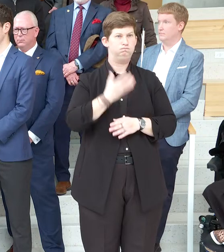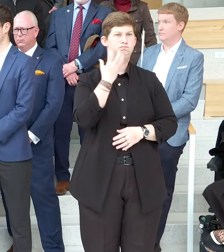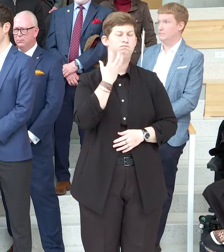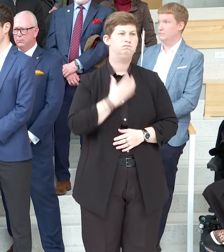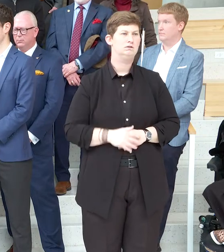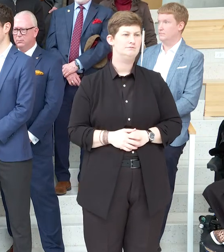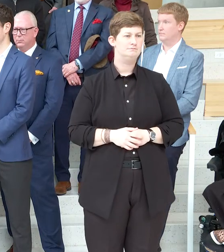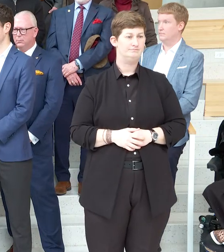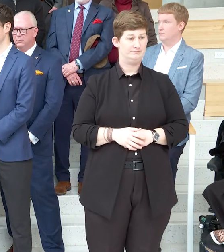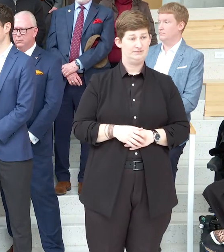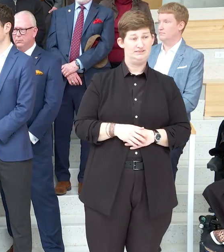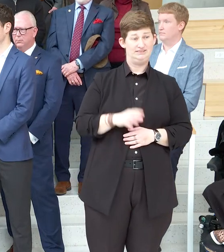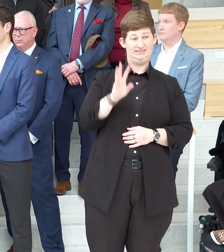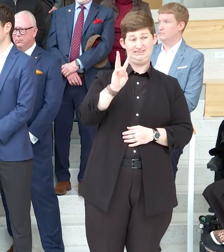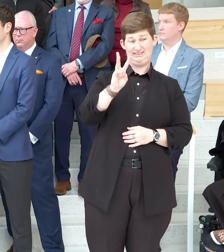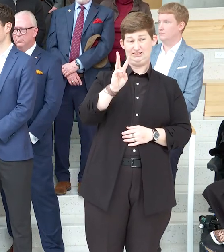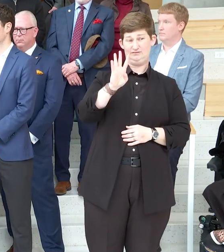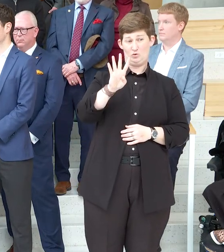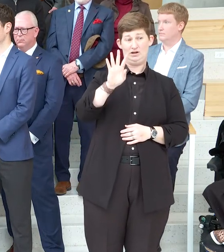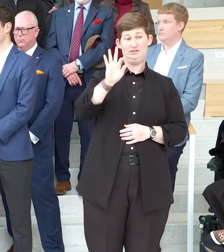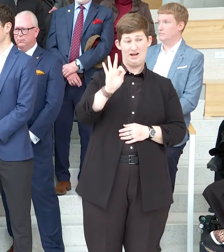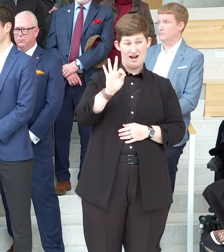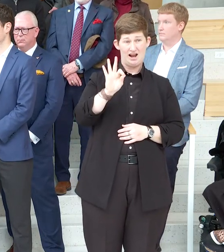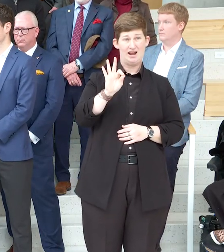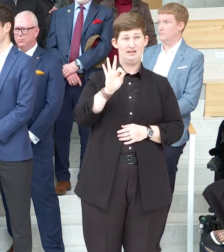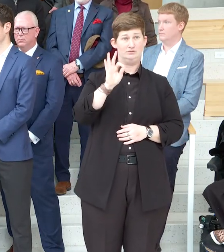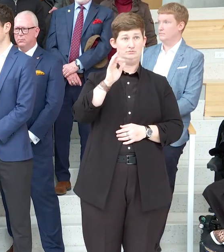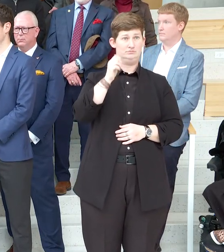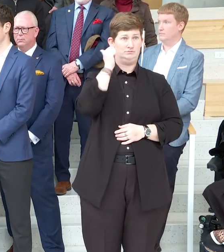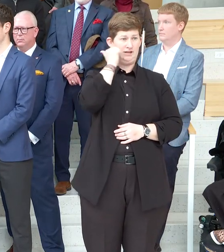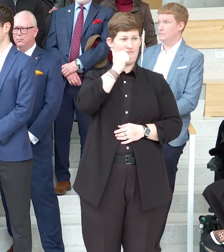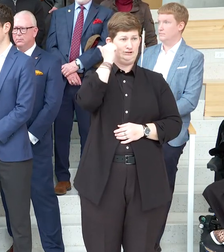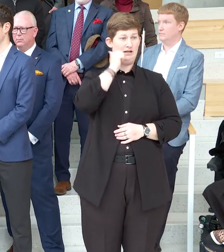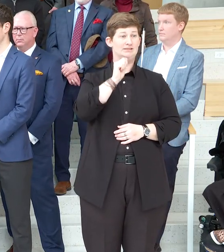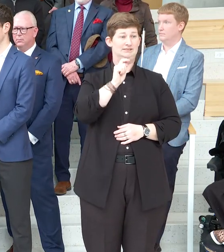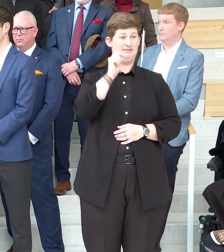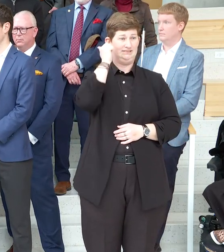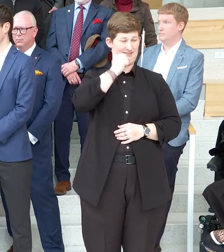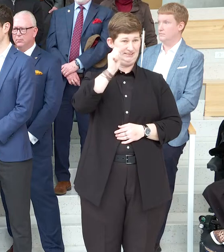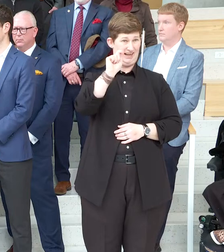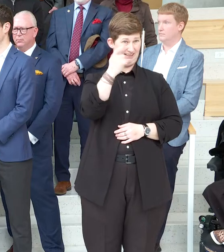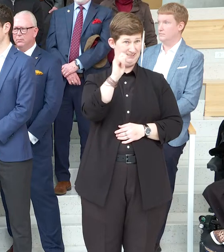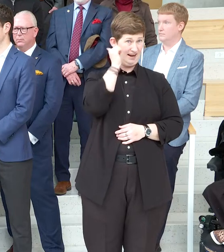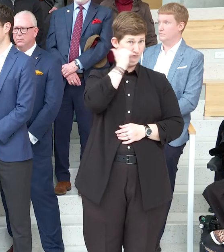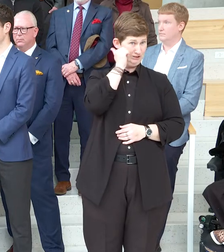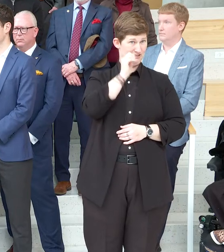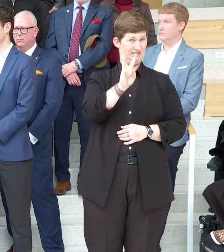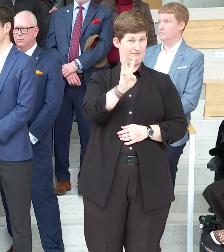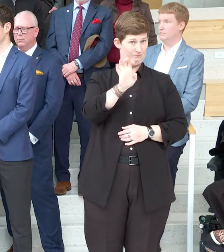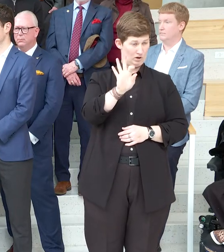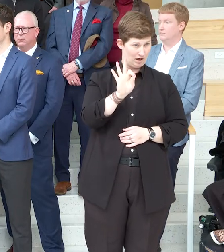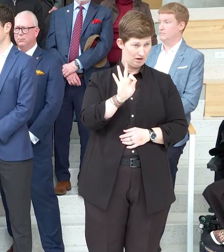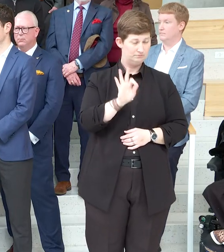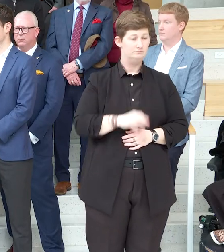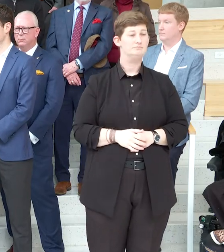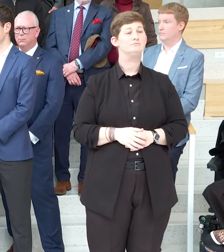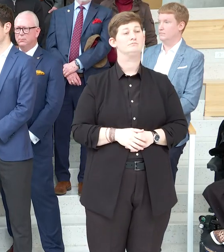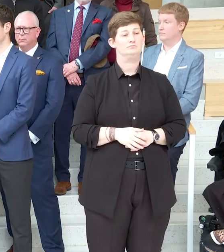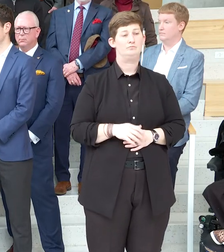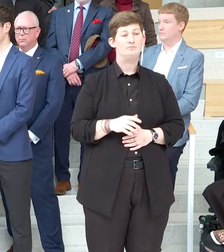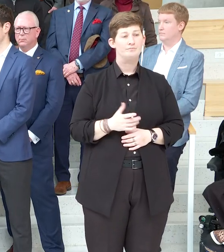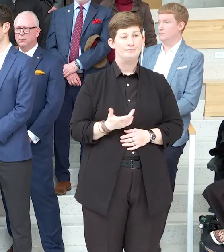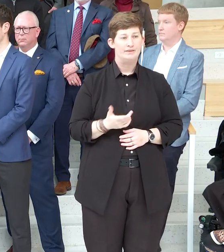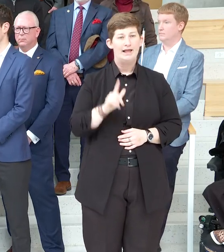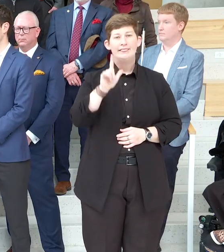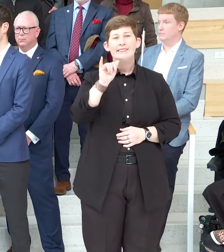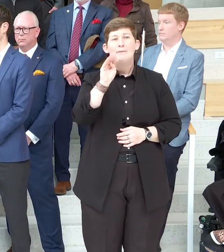649 per day, and shuttle and limo trips, both under 200 per day on average.